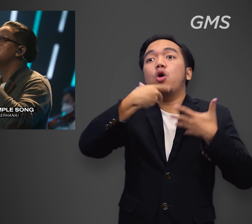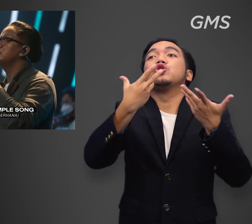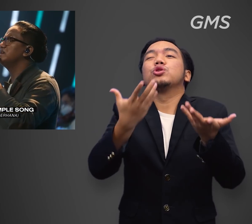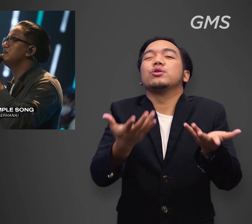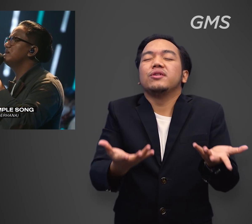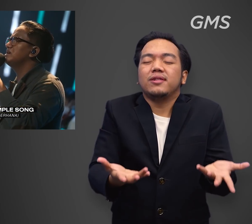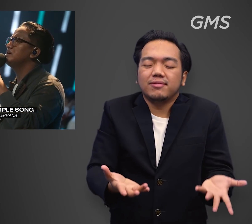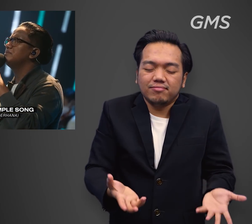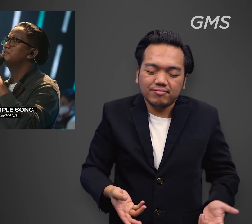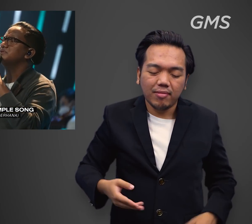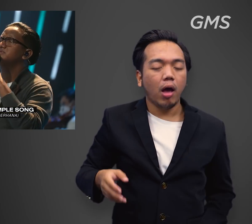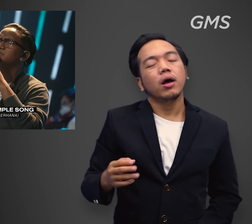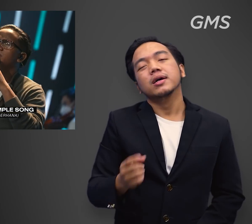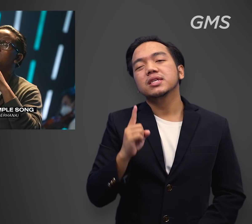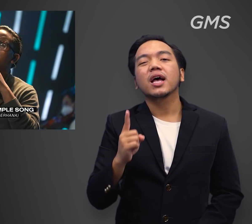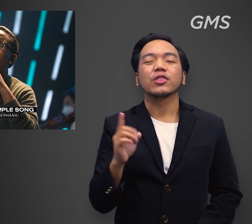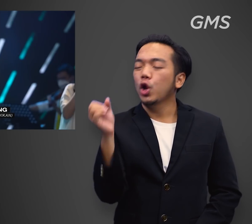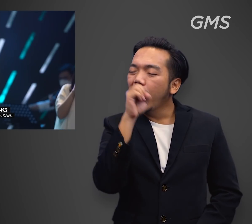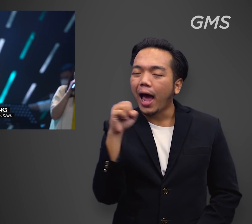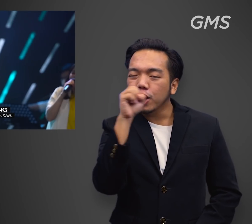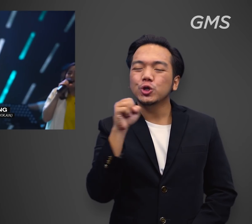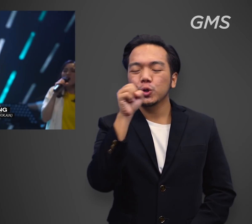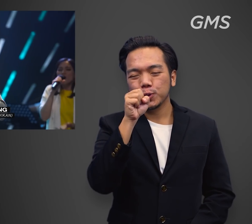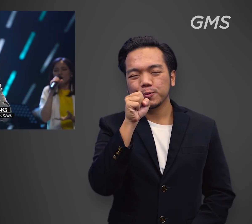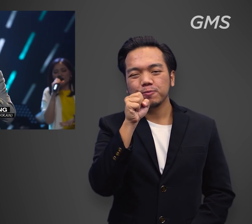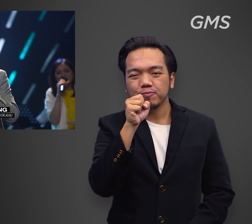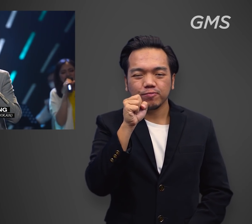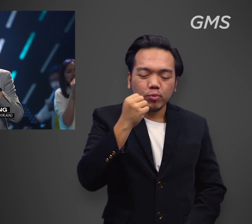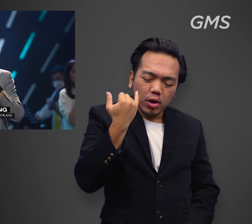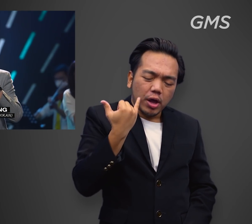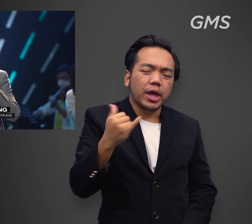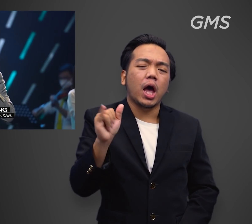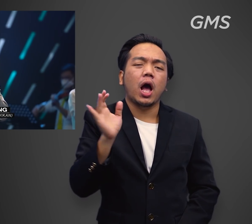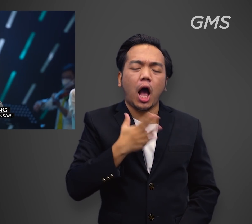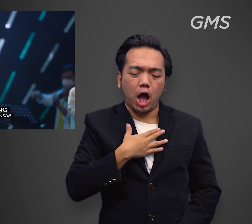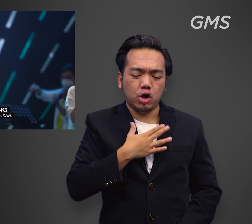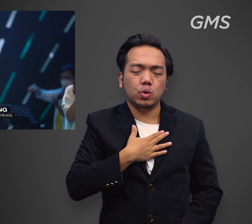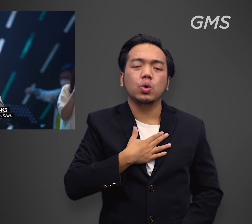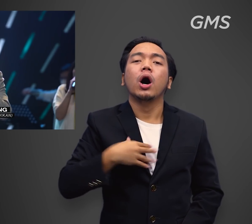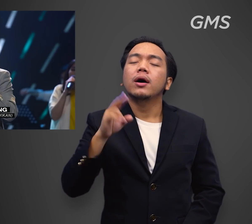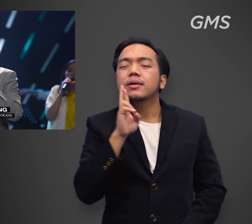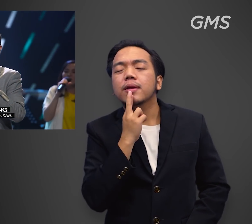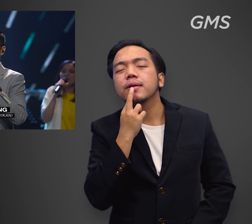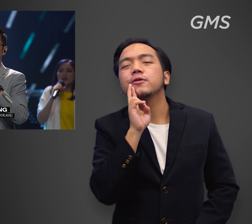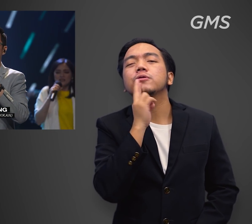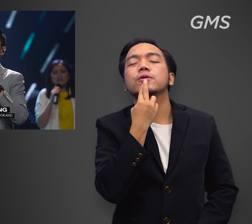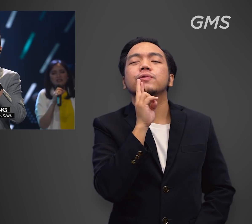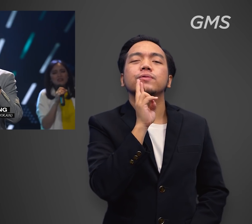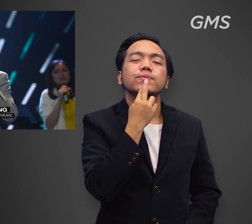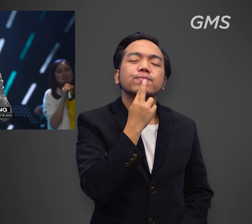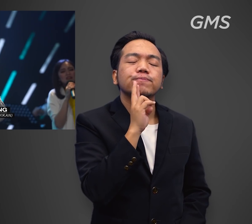a simple song. With desire I